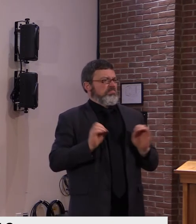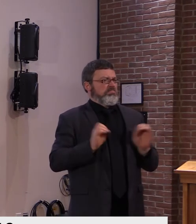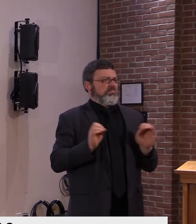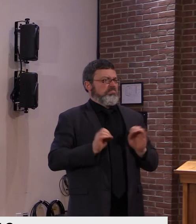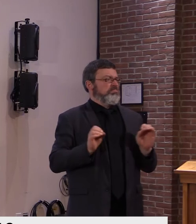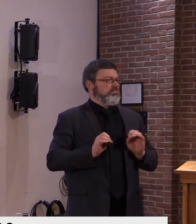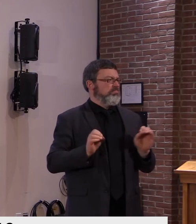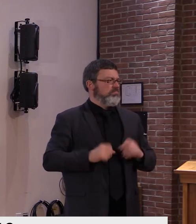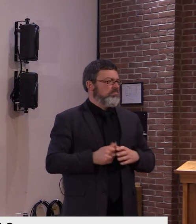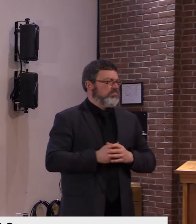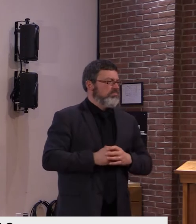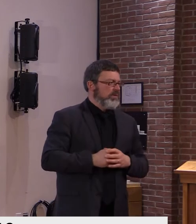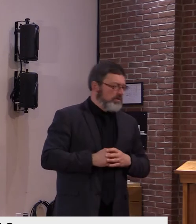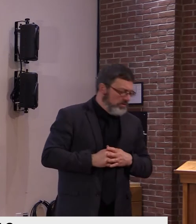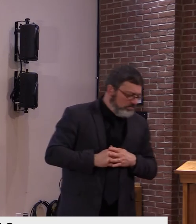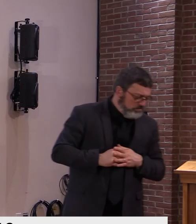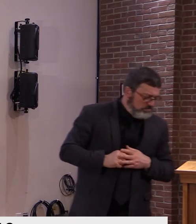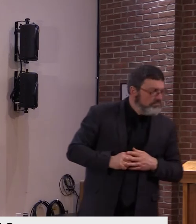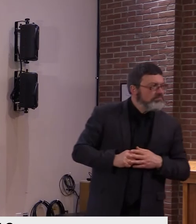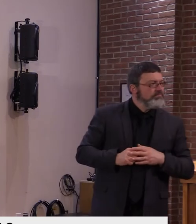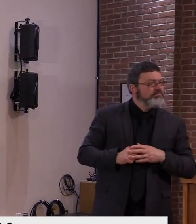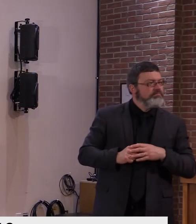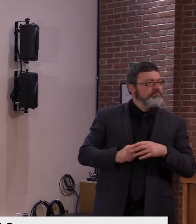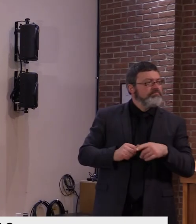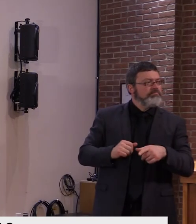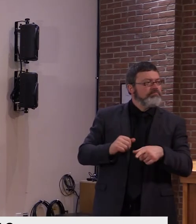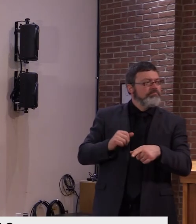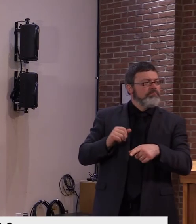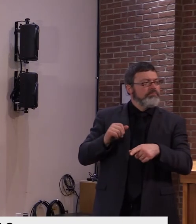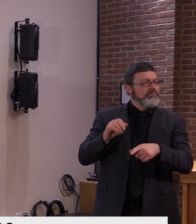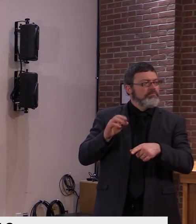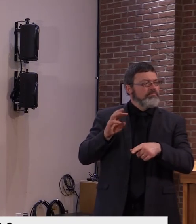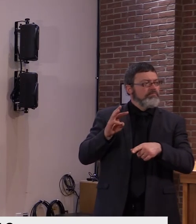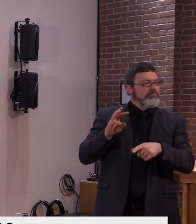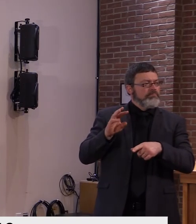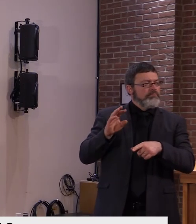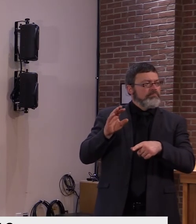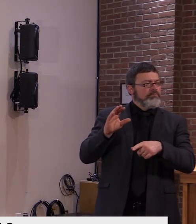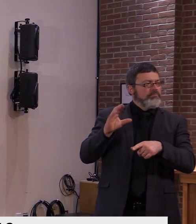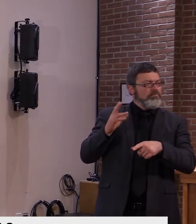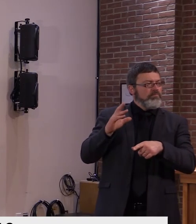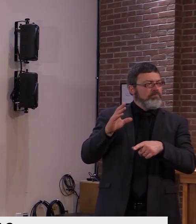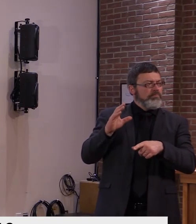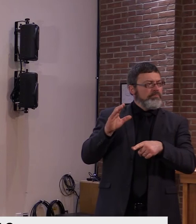So we have some, at least one district in the kingdom that's on a hybrid model